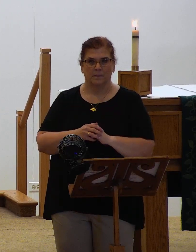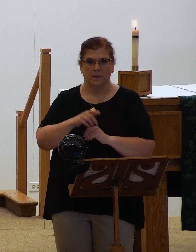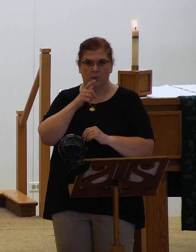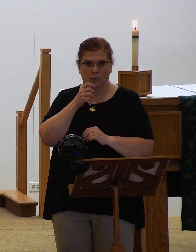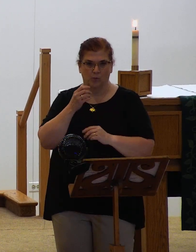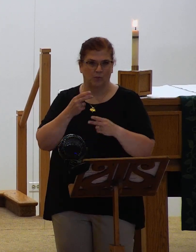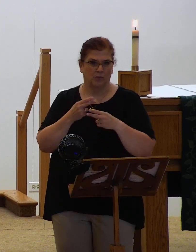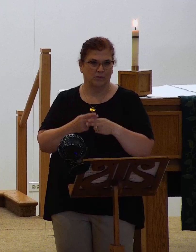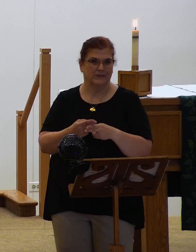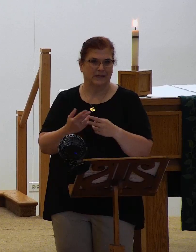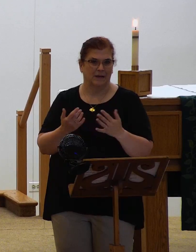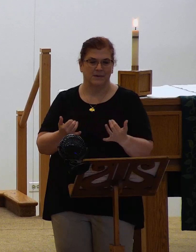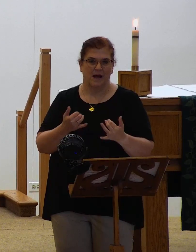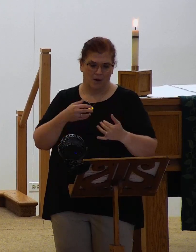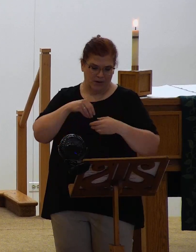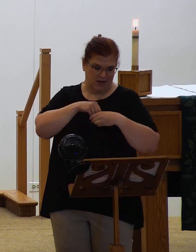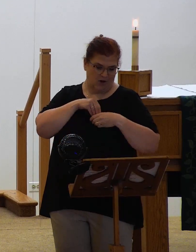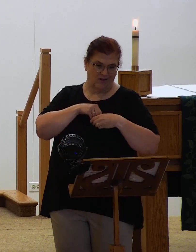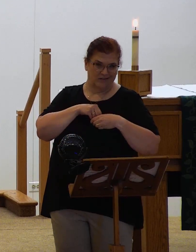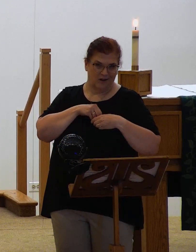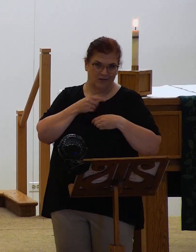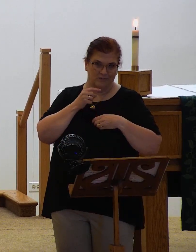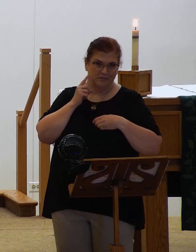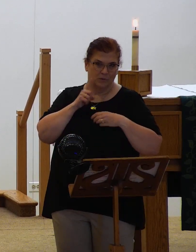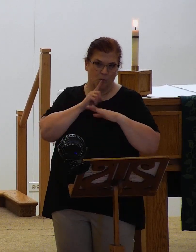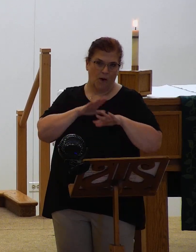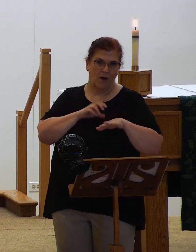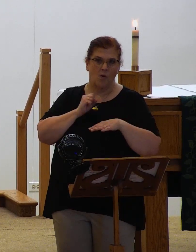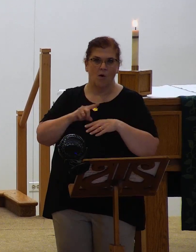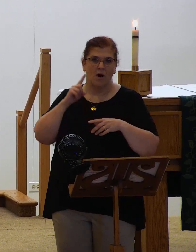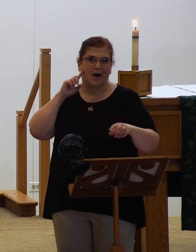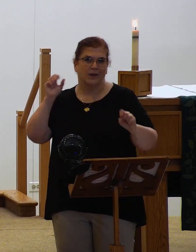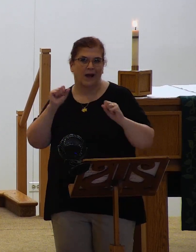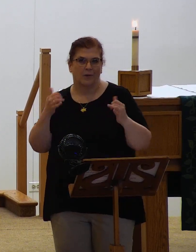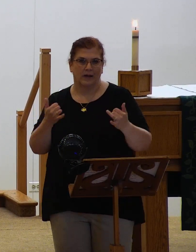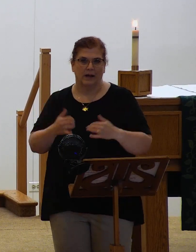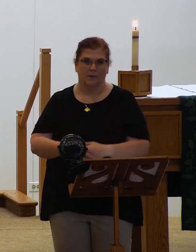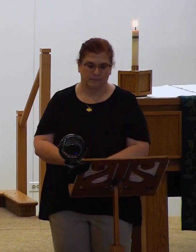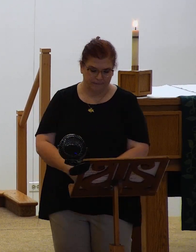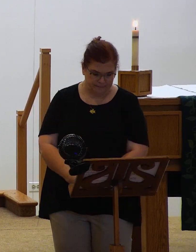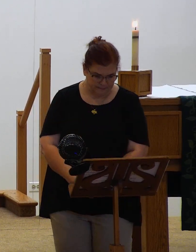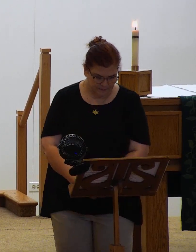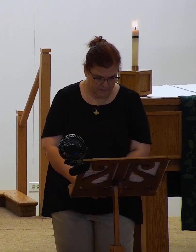we name in our hearts or out loud at this time.